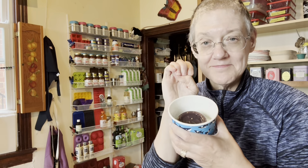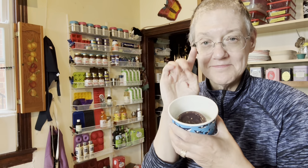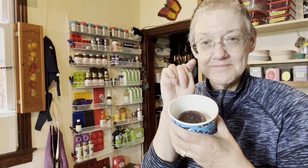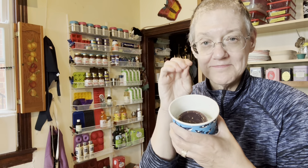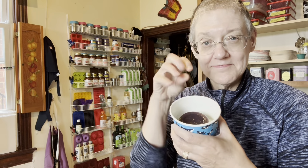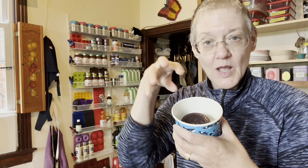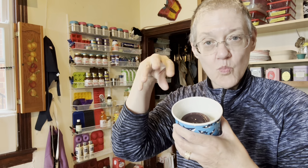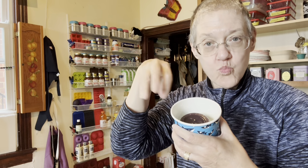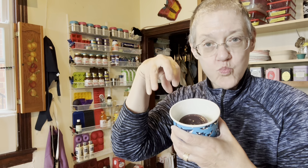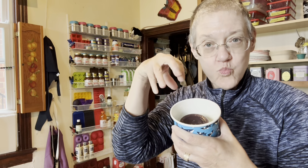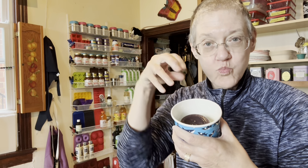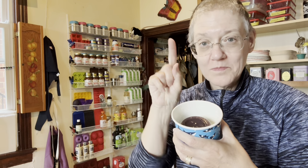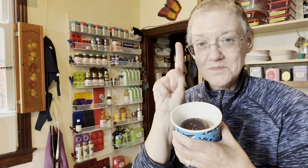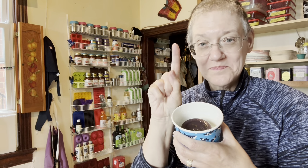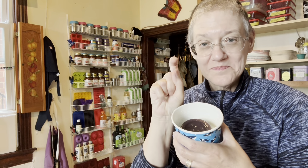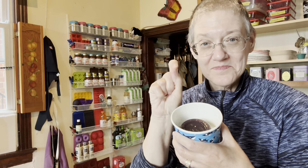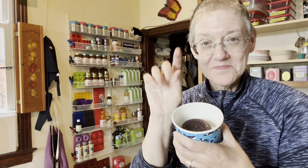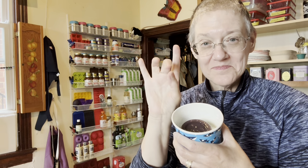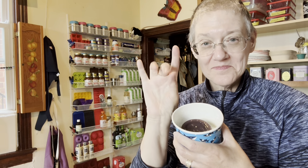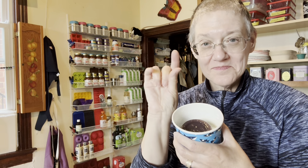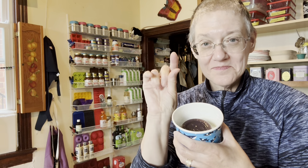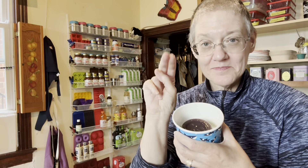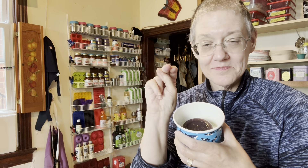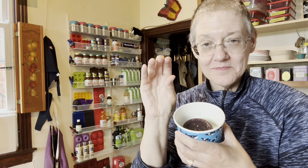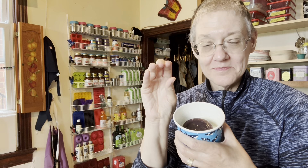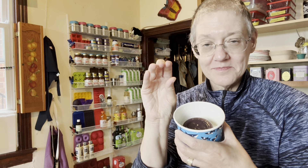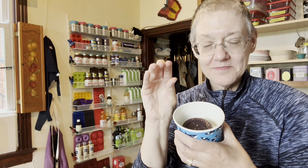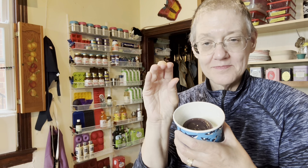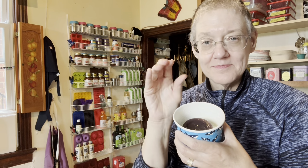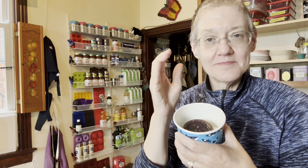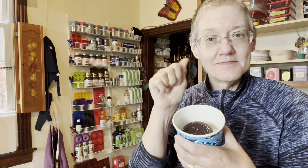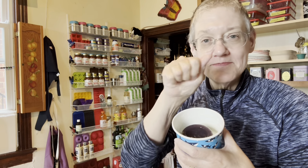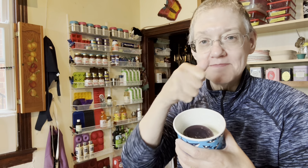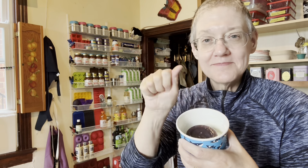I made the homemade keto whipped cream, 1.8 grams of net carbs.